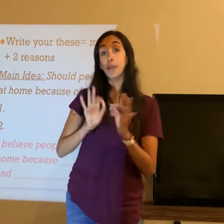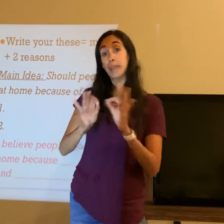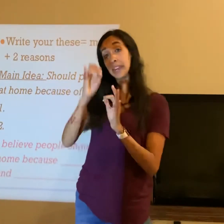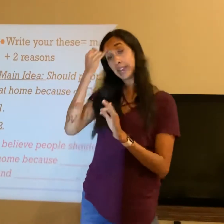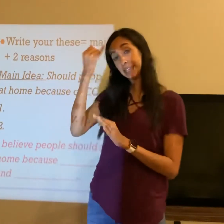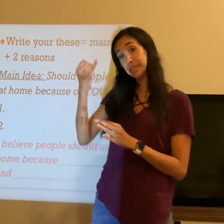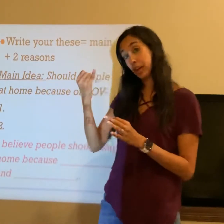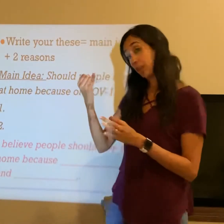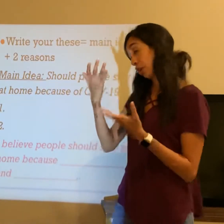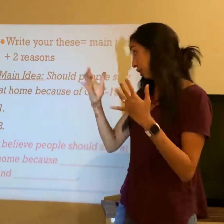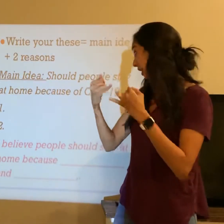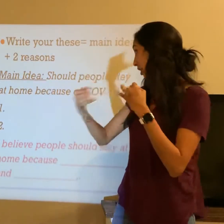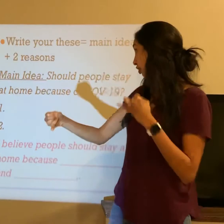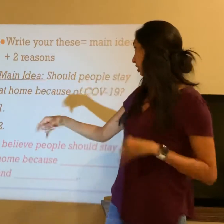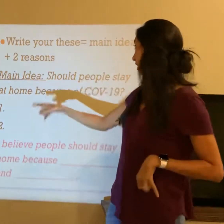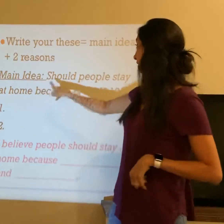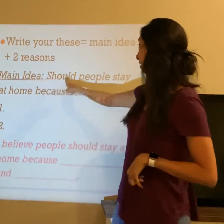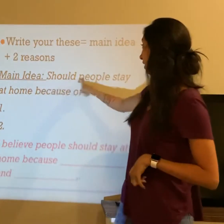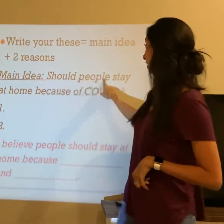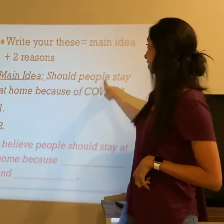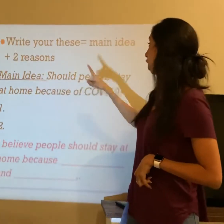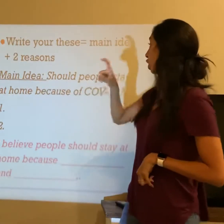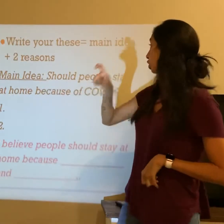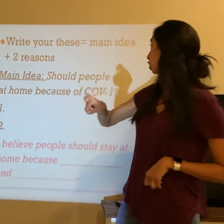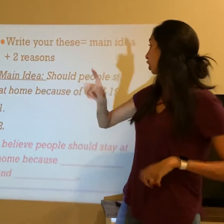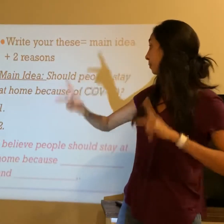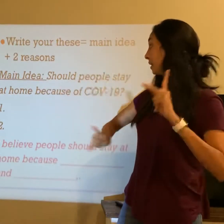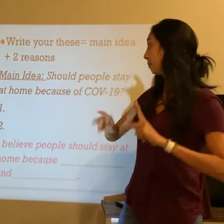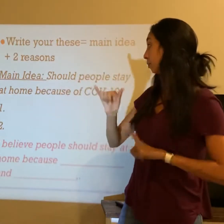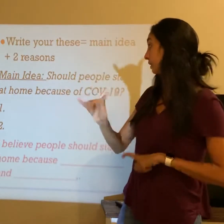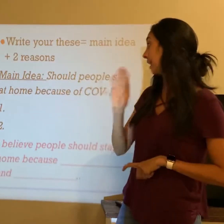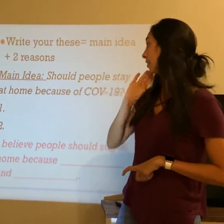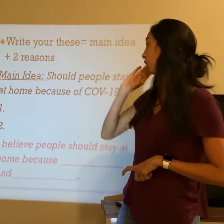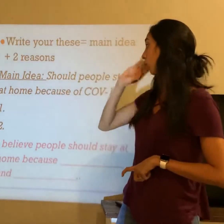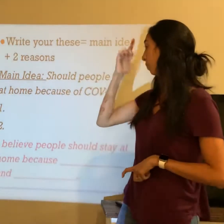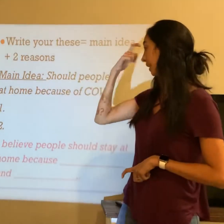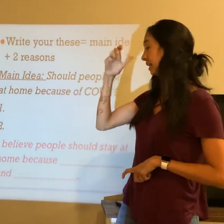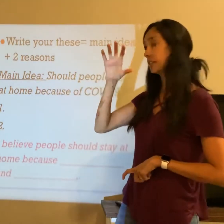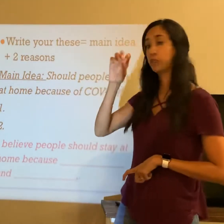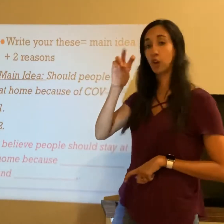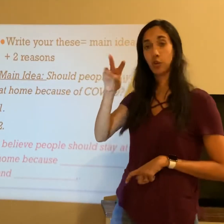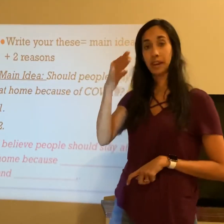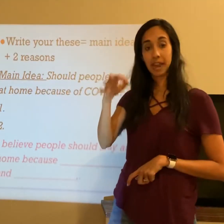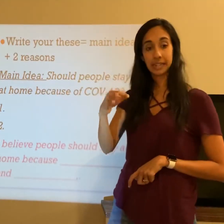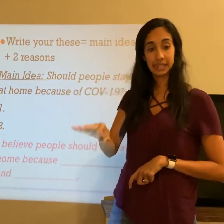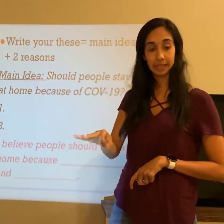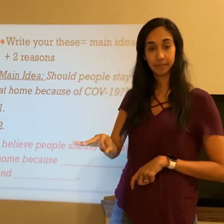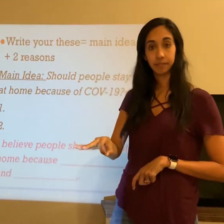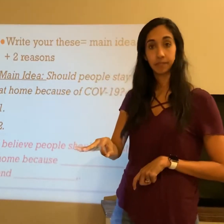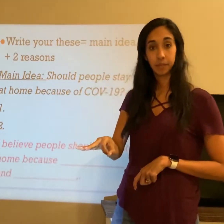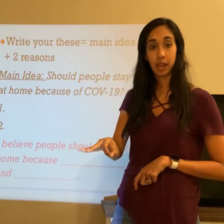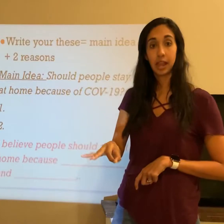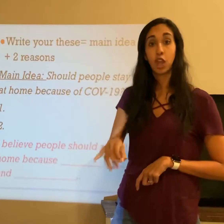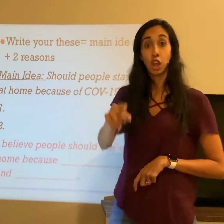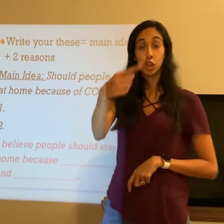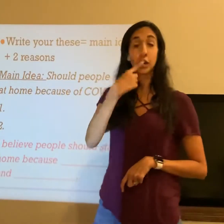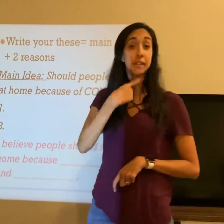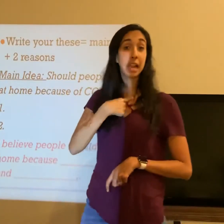main idea, we already underlined, is should people stay at home because of COVID-19, okay? You're gonna tell